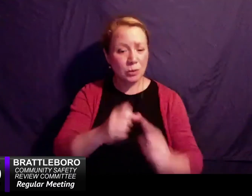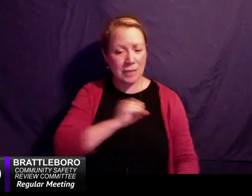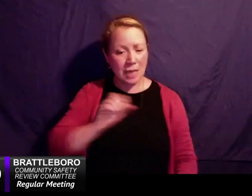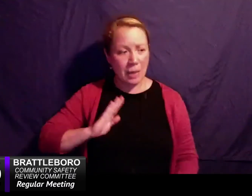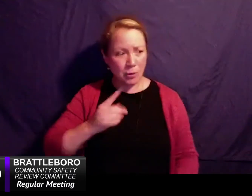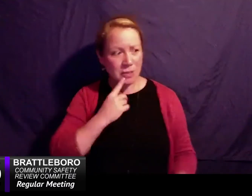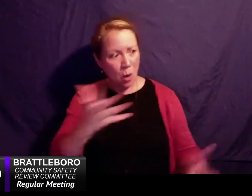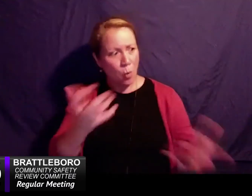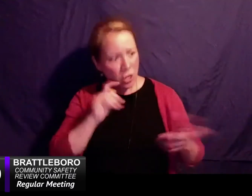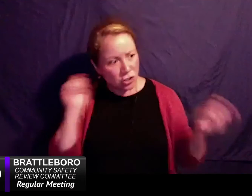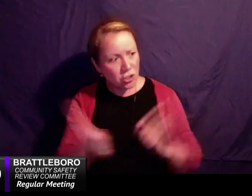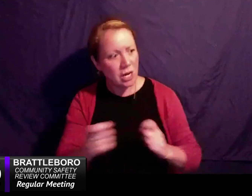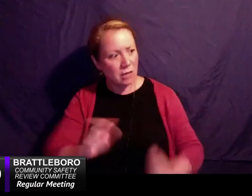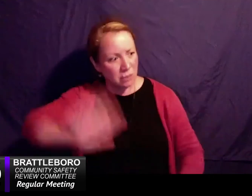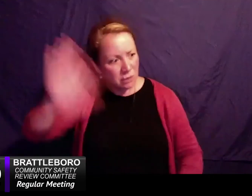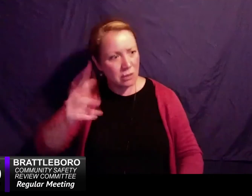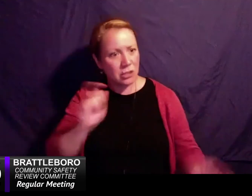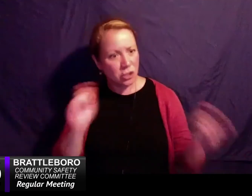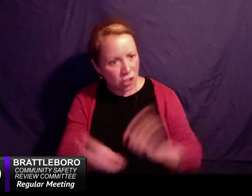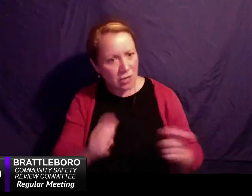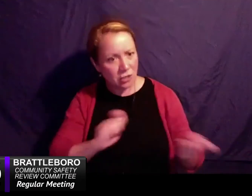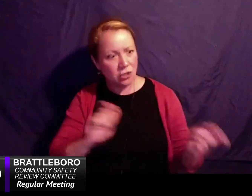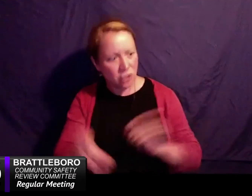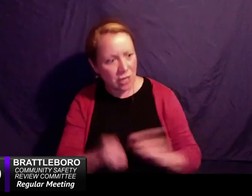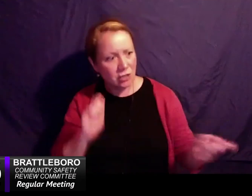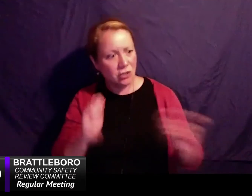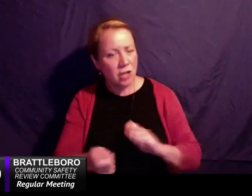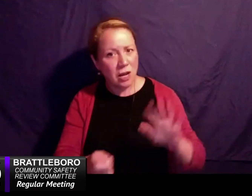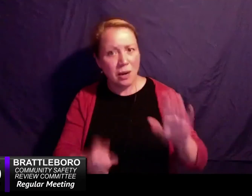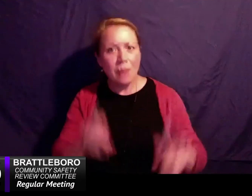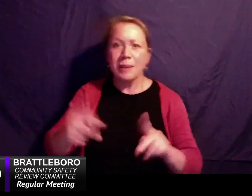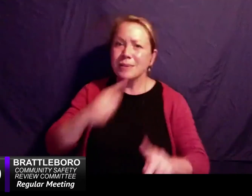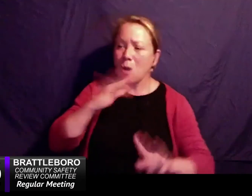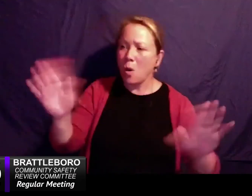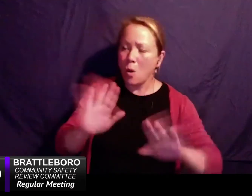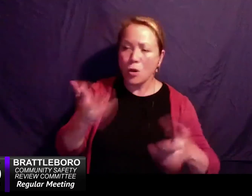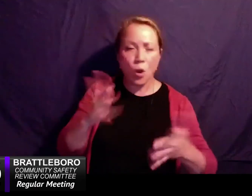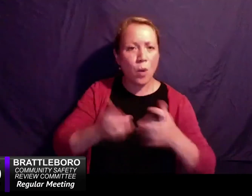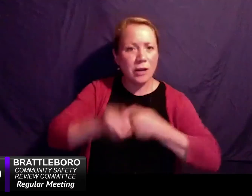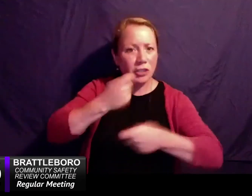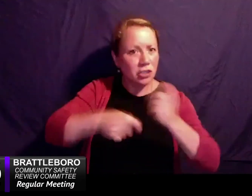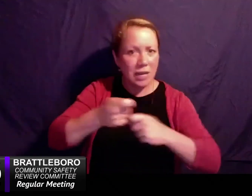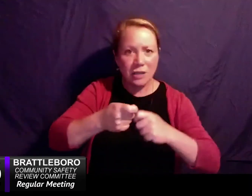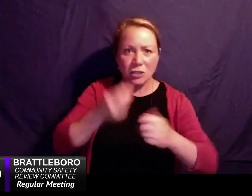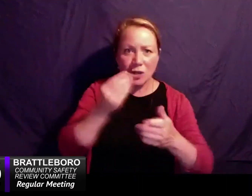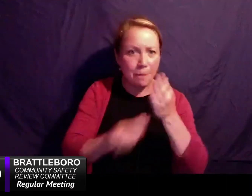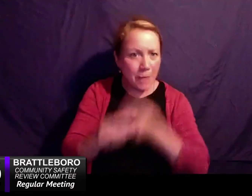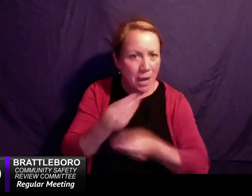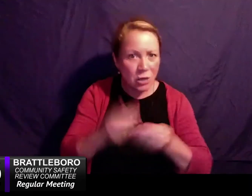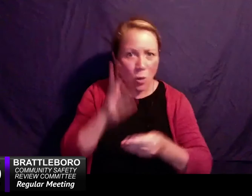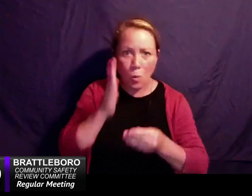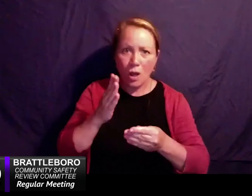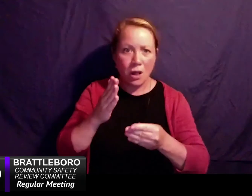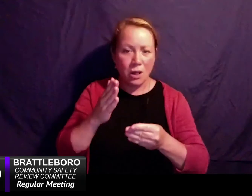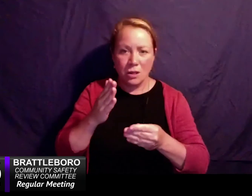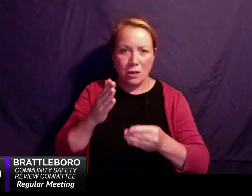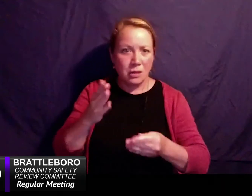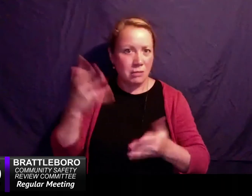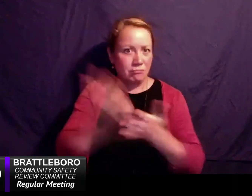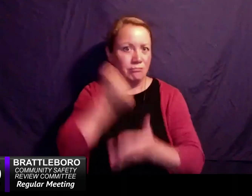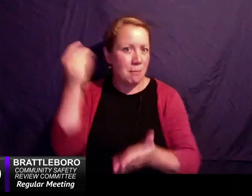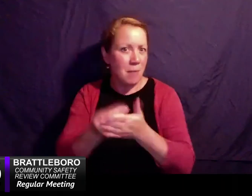happen. And them saying, we don't want to make any changes to the budget because it would defund everything across the budget. And because we're not all in agreement, we don't all